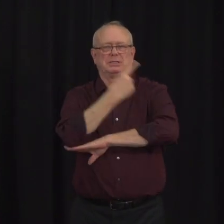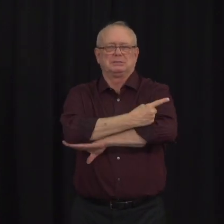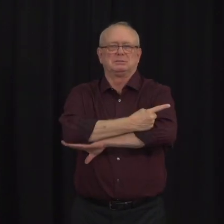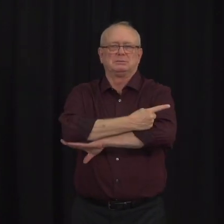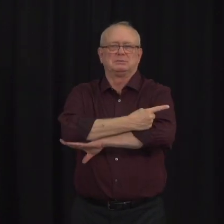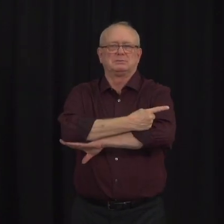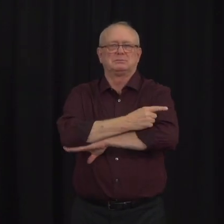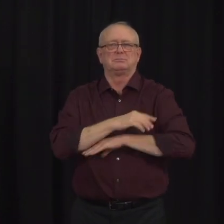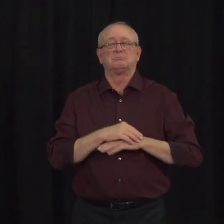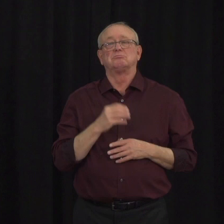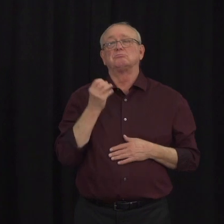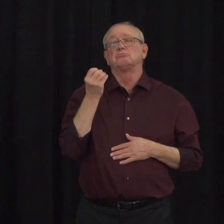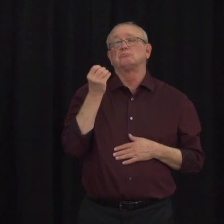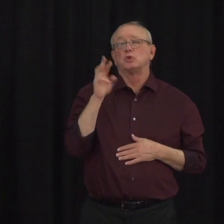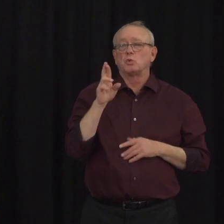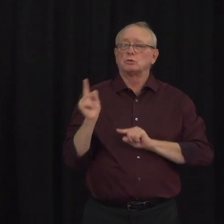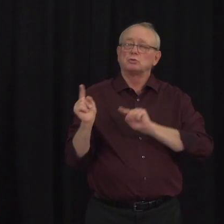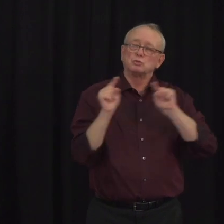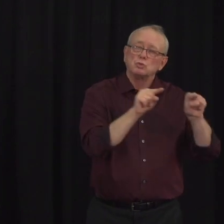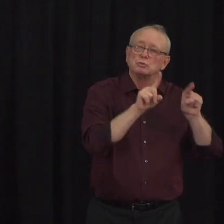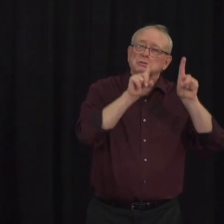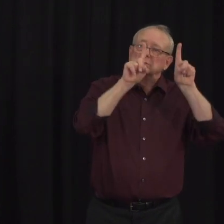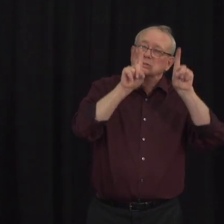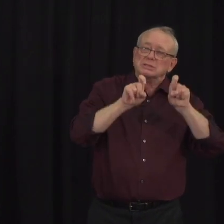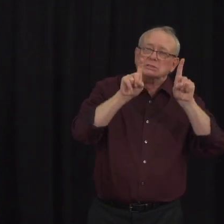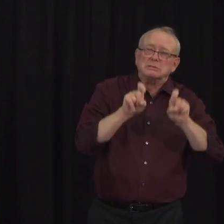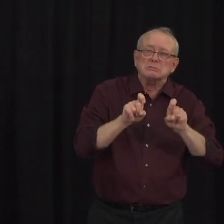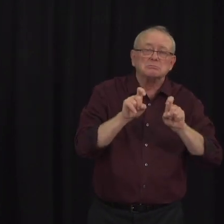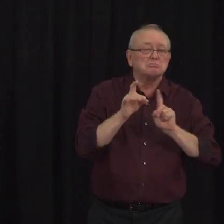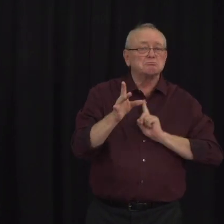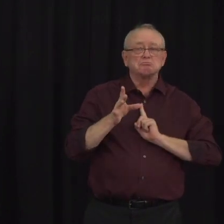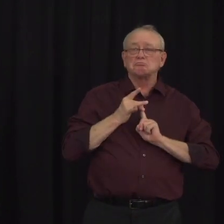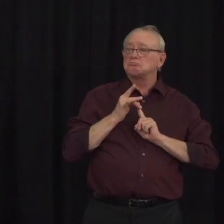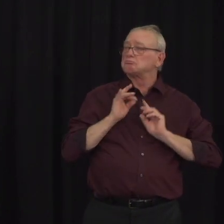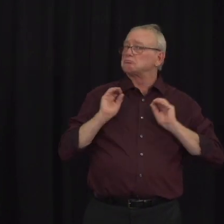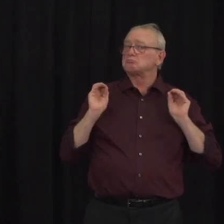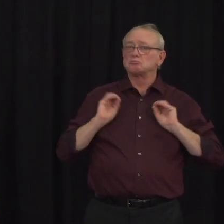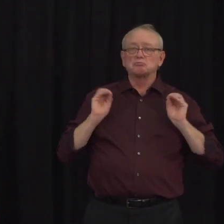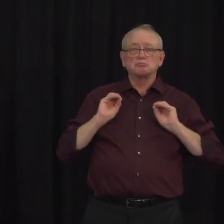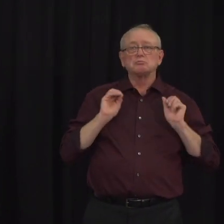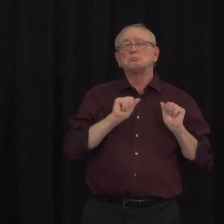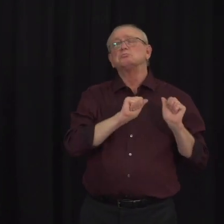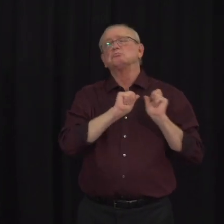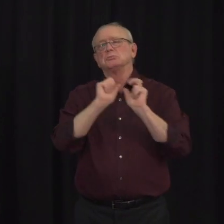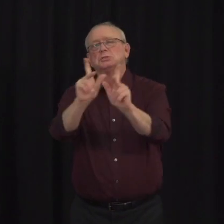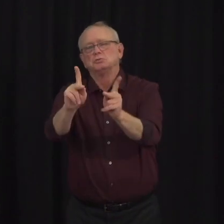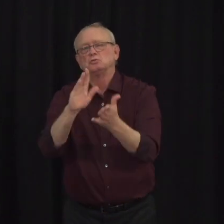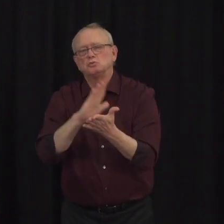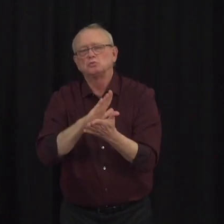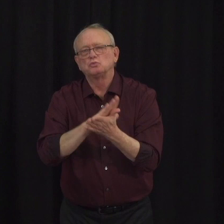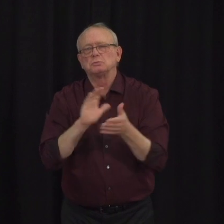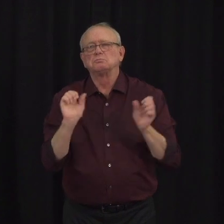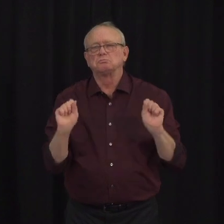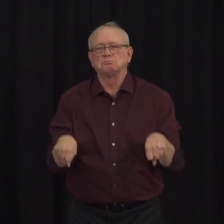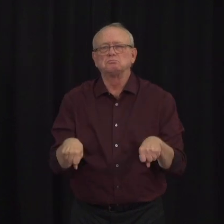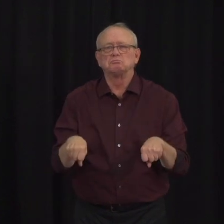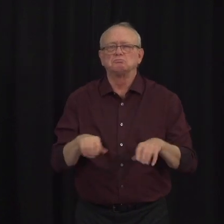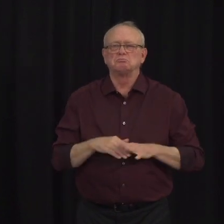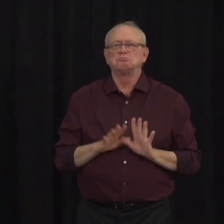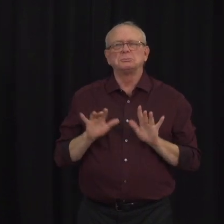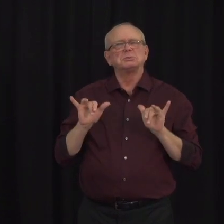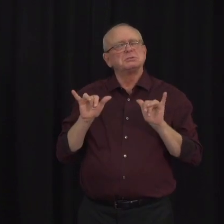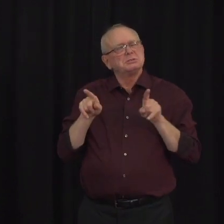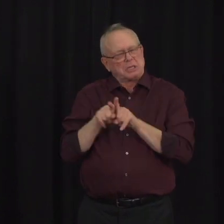resolved symptoms before resuming activities. That is not changing. However, for all other